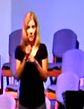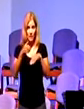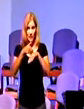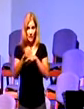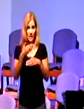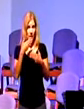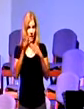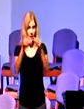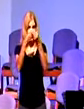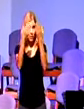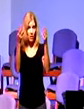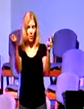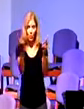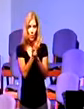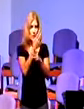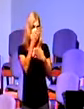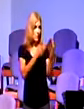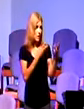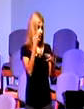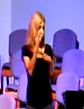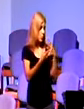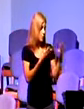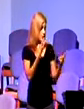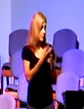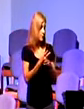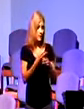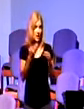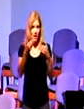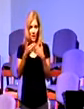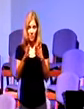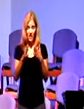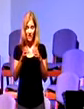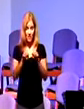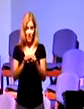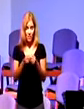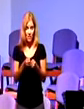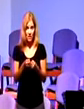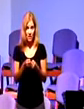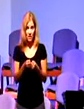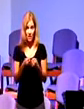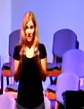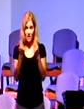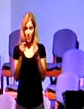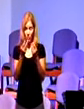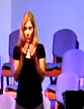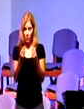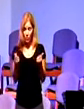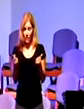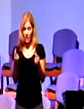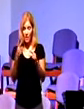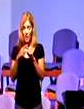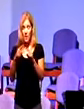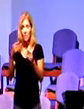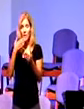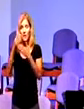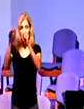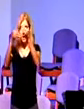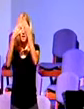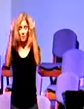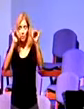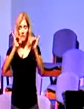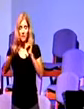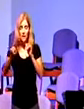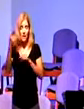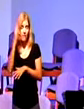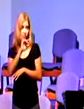kids in the worst parts of the world. The box can break. The toys will fade, but the gospel will stay